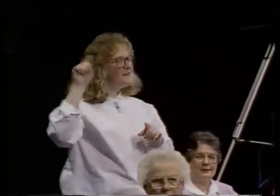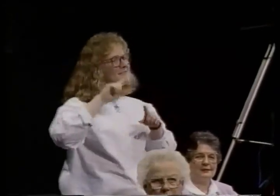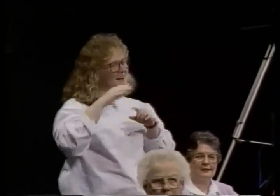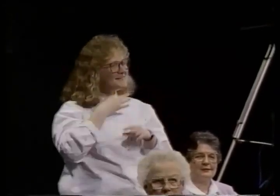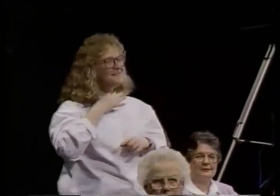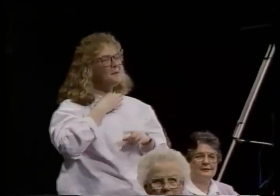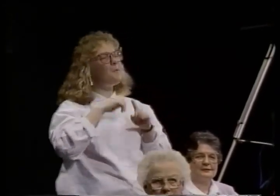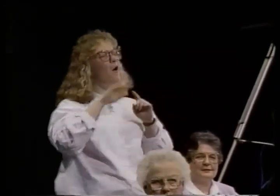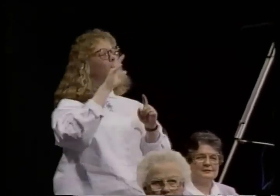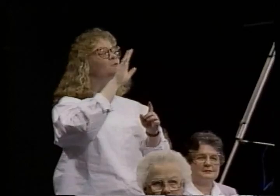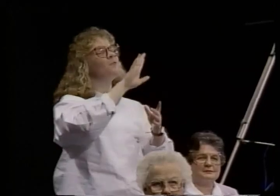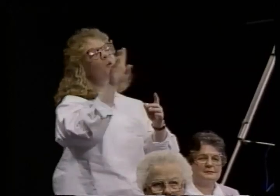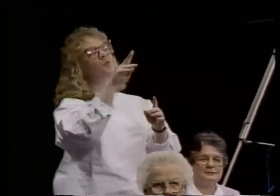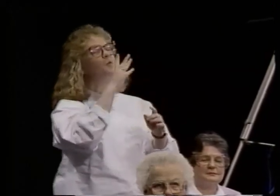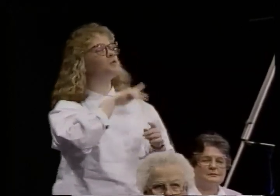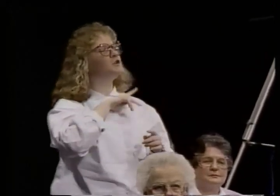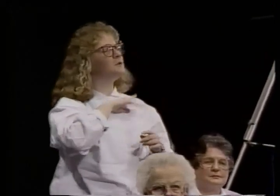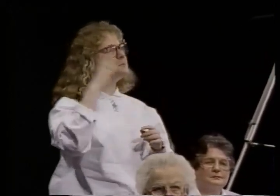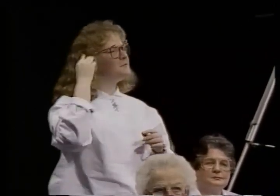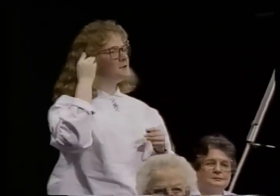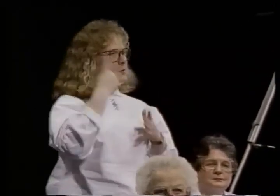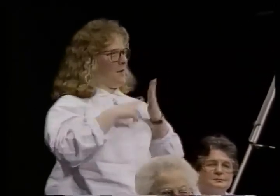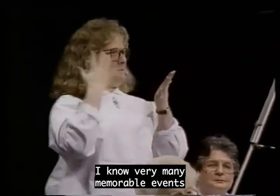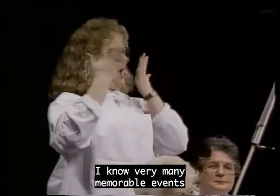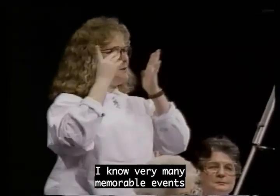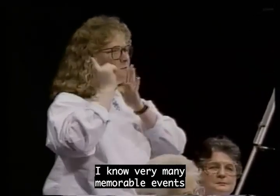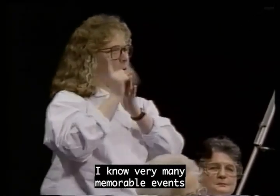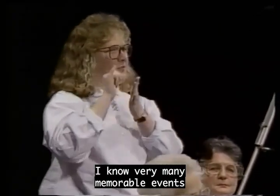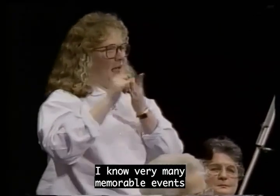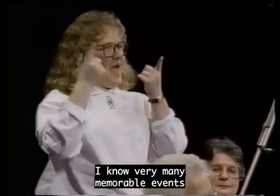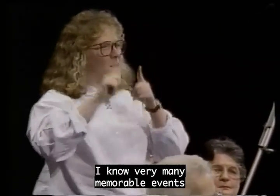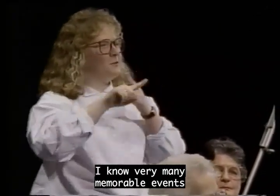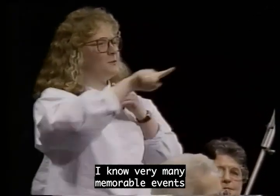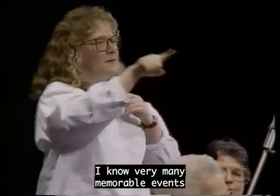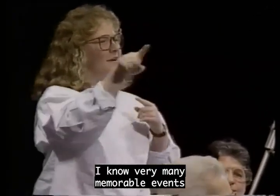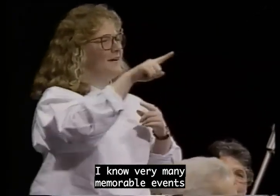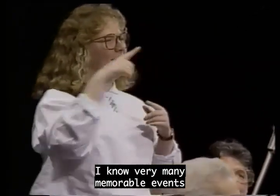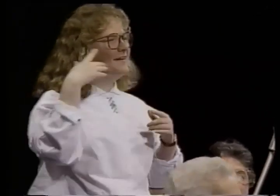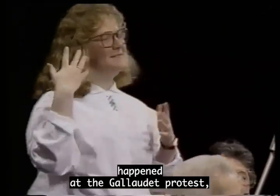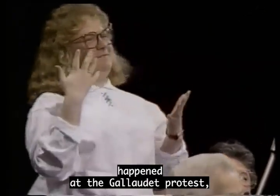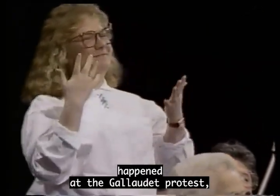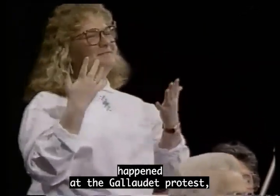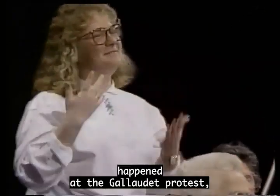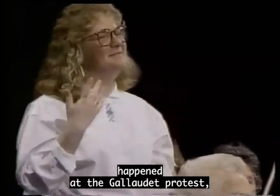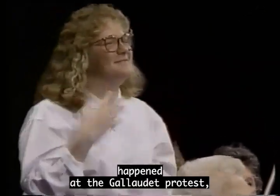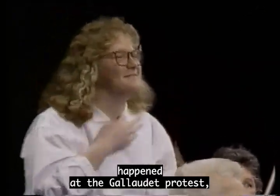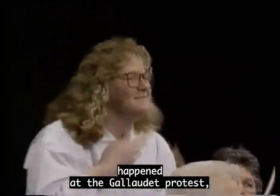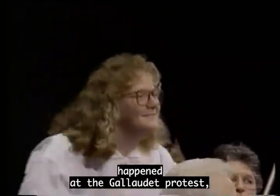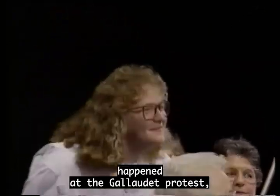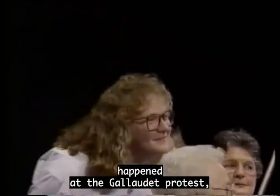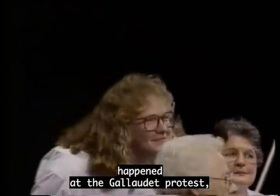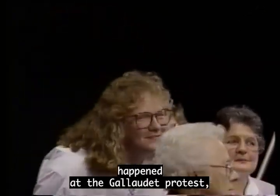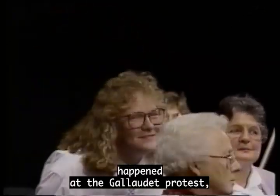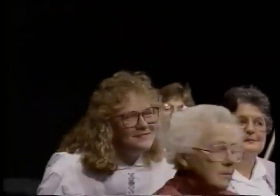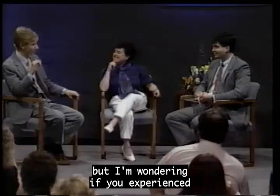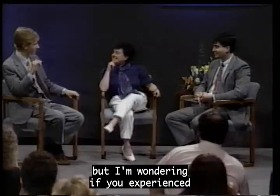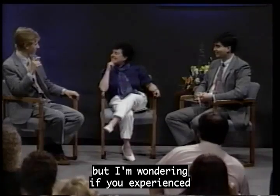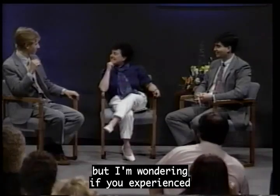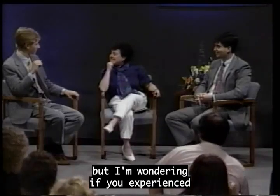I know very many memorable events happened at the Gallaudet protest, but I'm wondering if you experienced any embarrassing moments during that